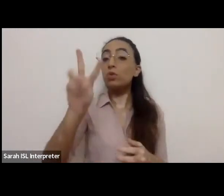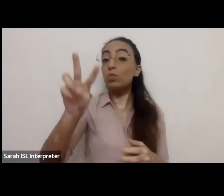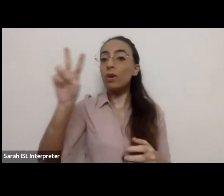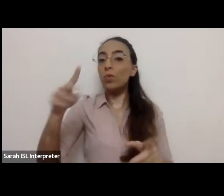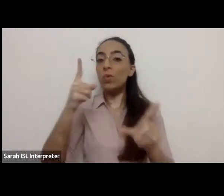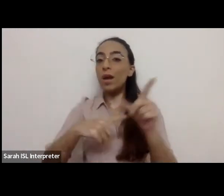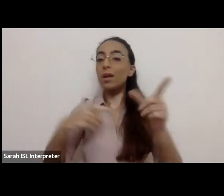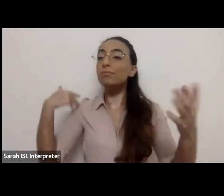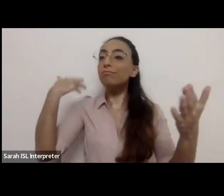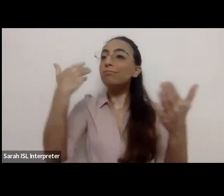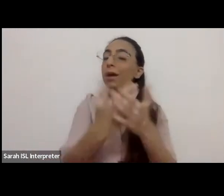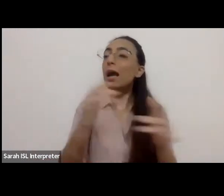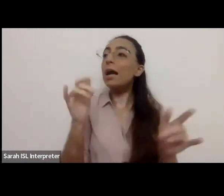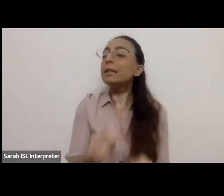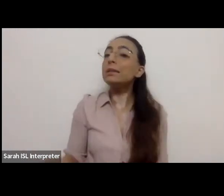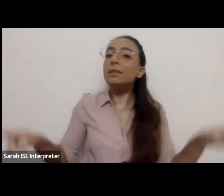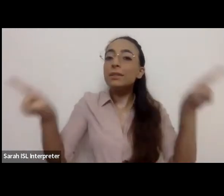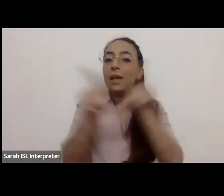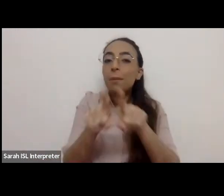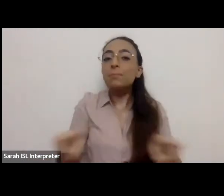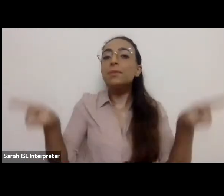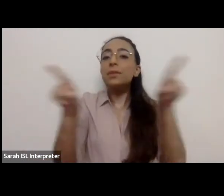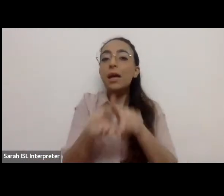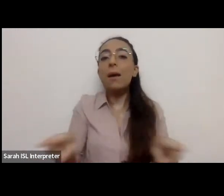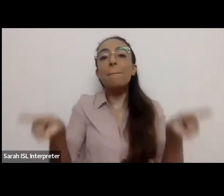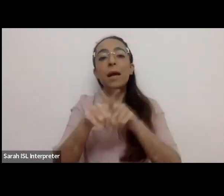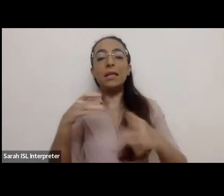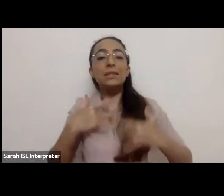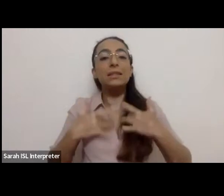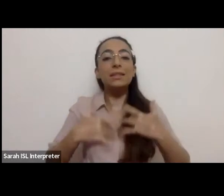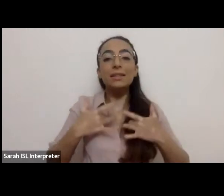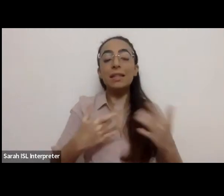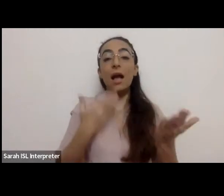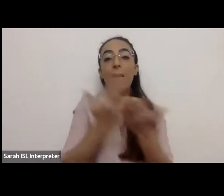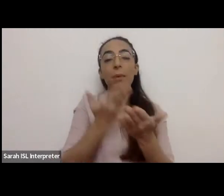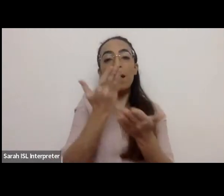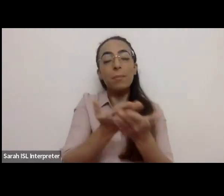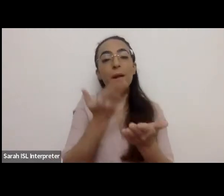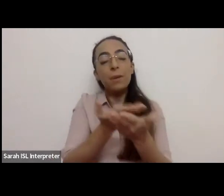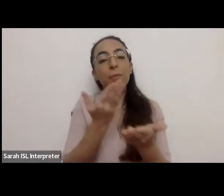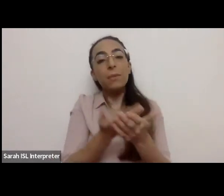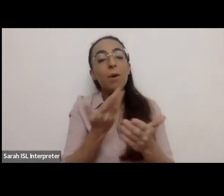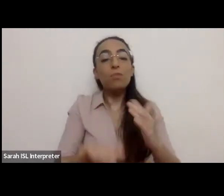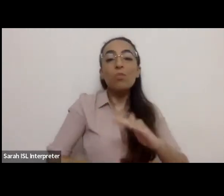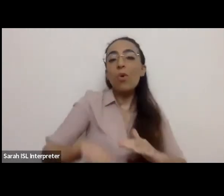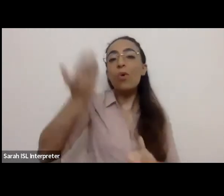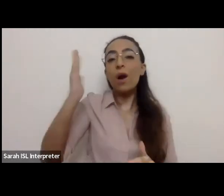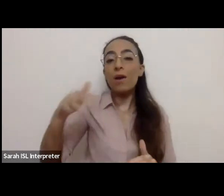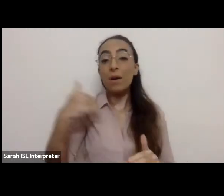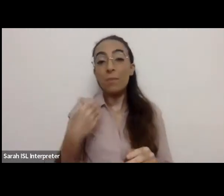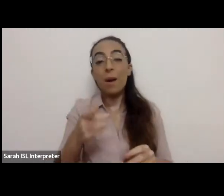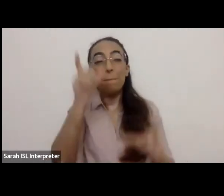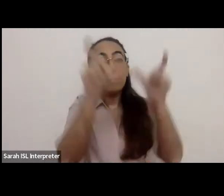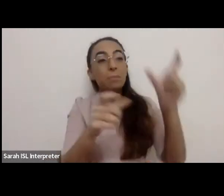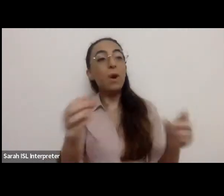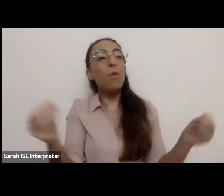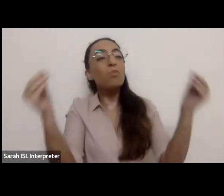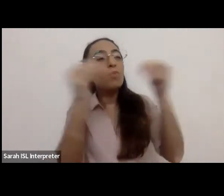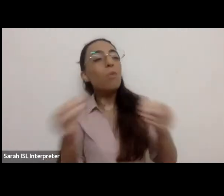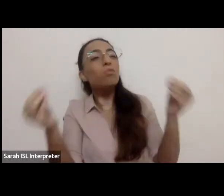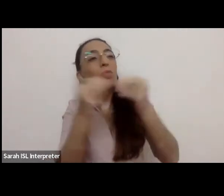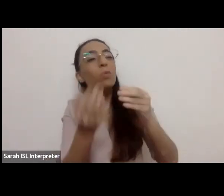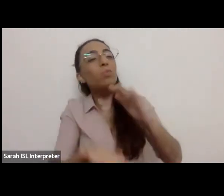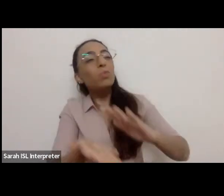has never have been dampened, and each year we are more excited to do more, to reach out to more people